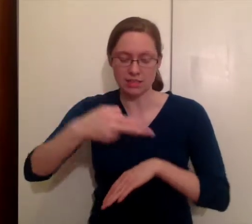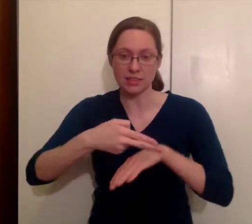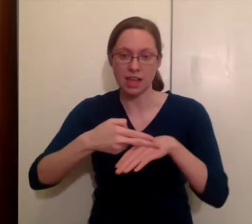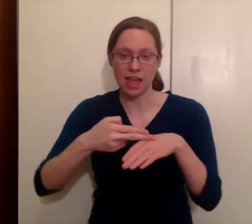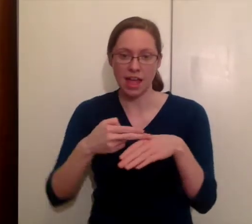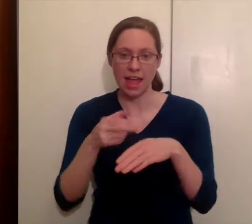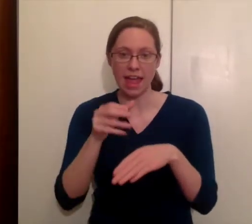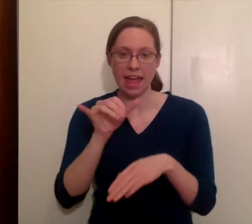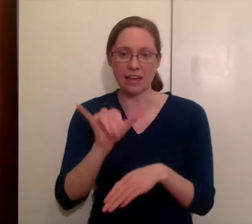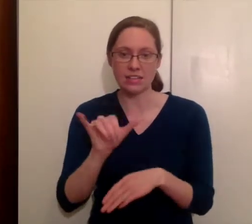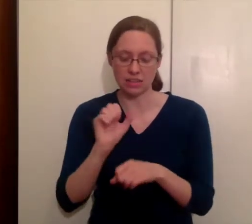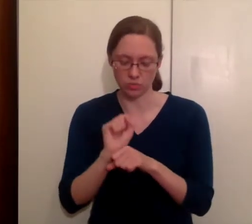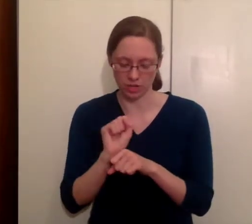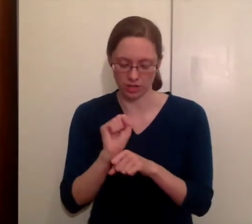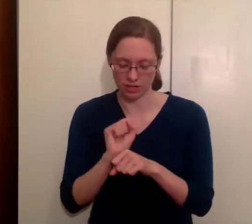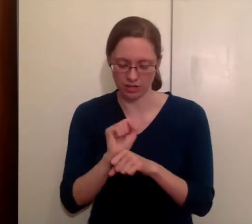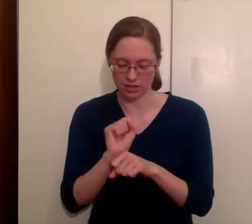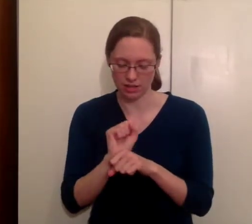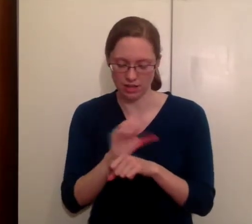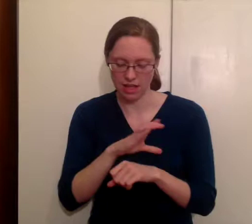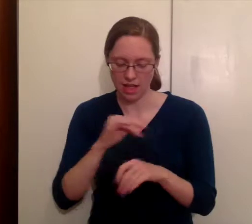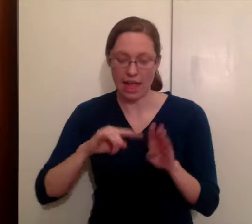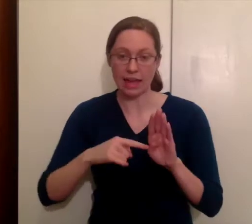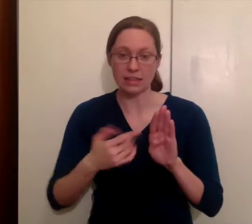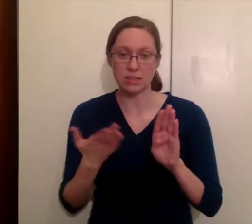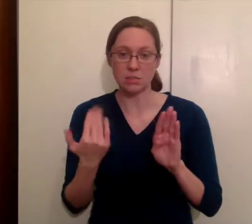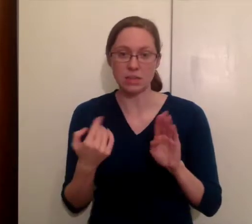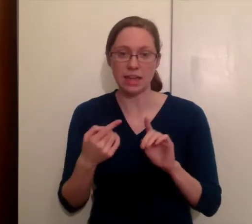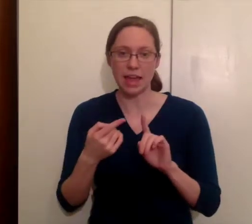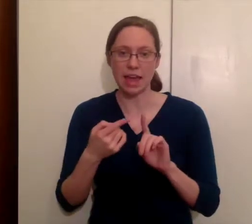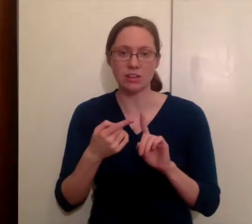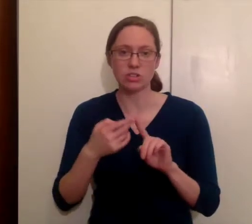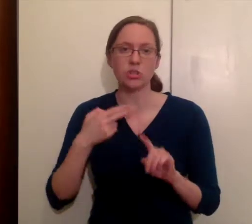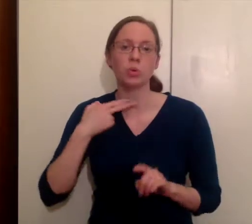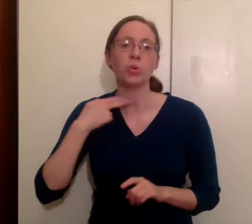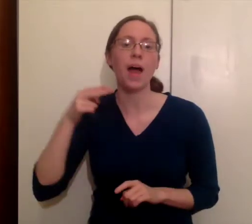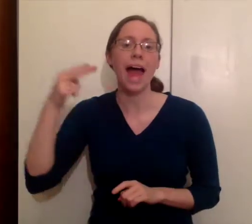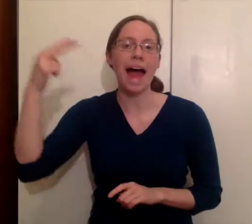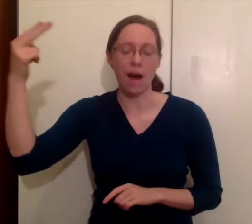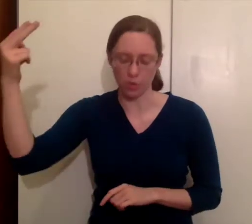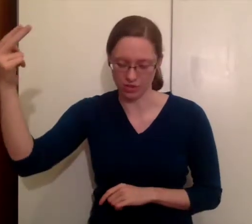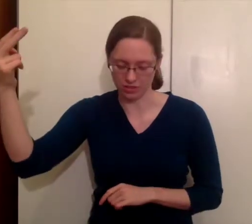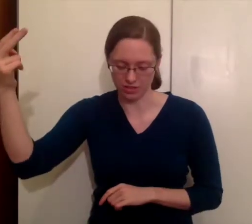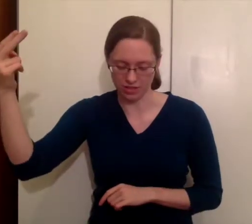his handiwork and began to howl.